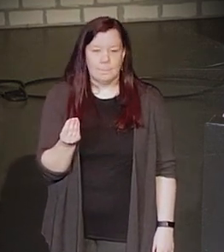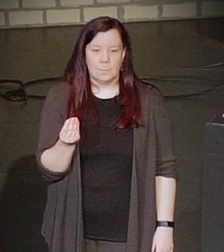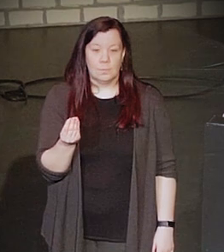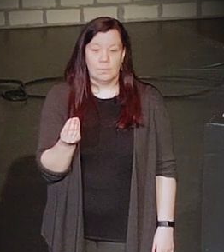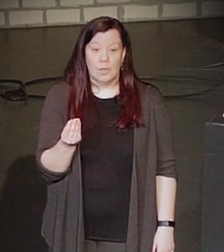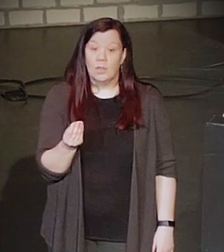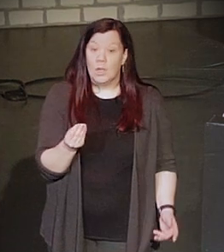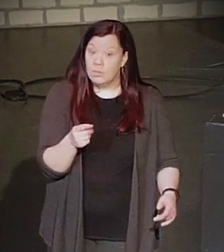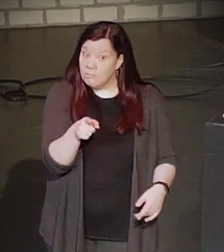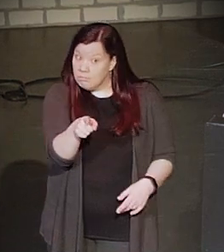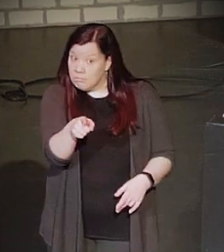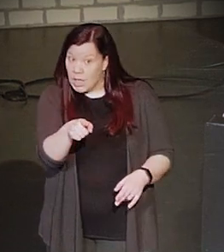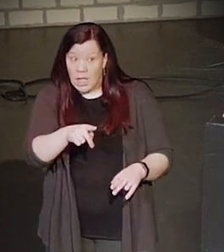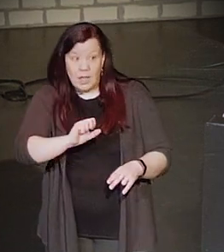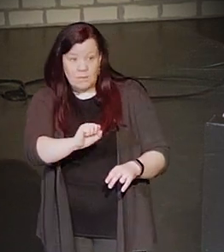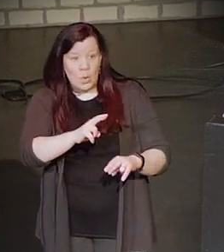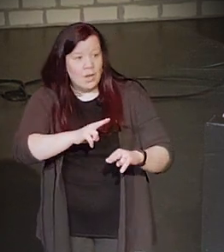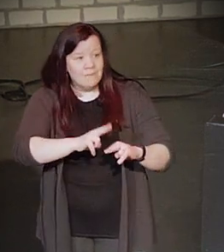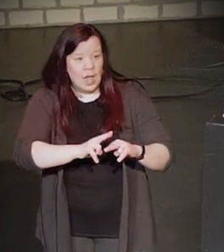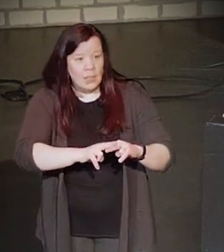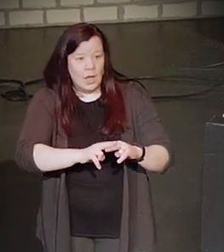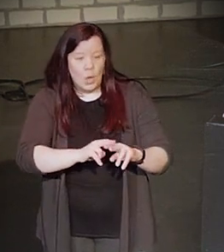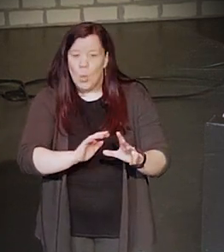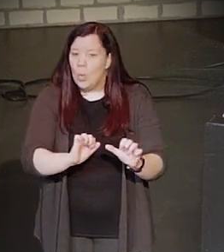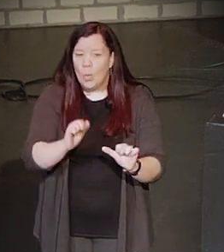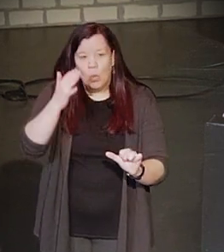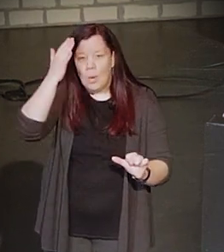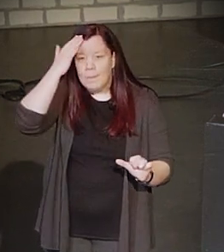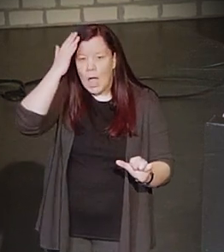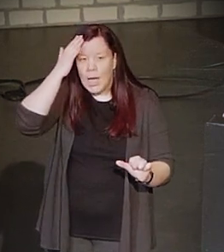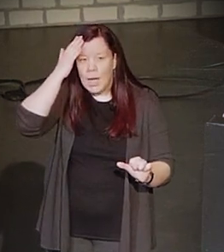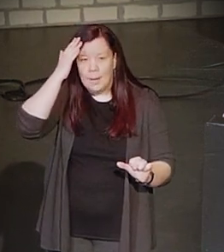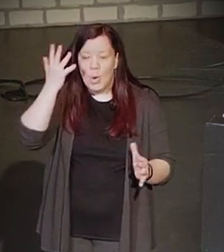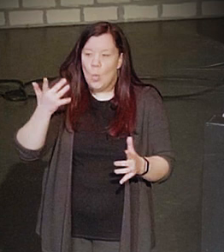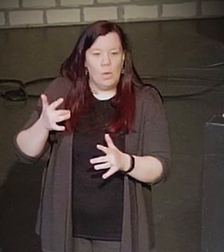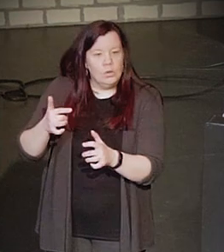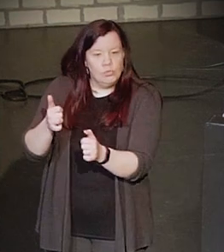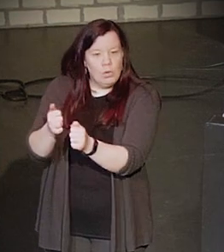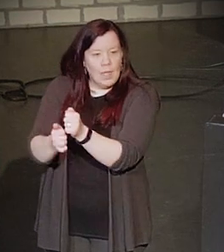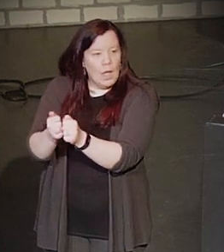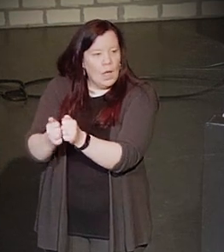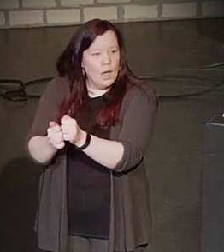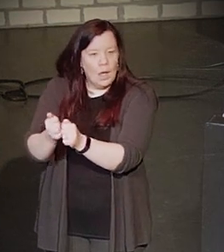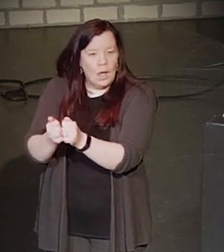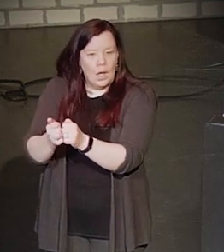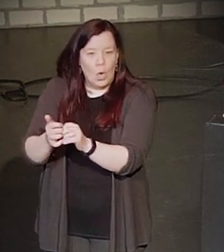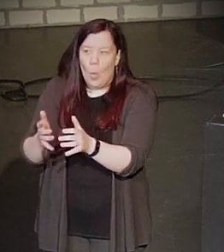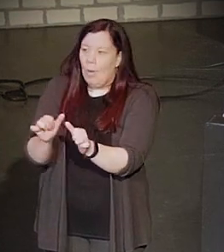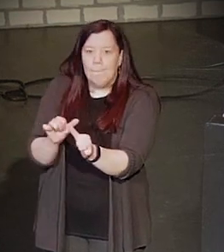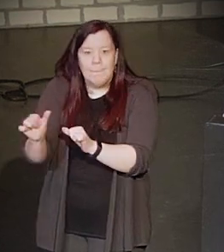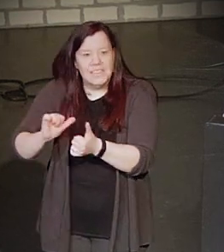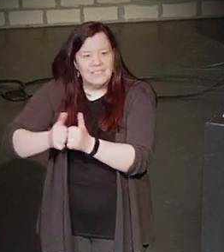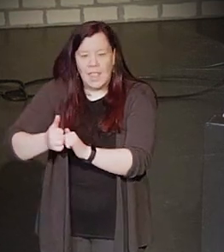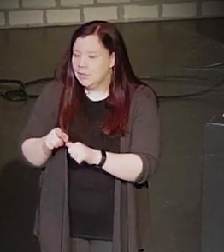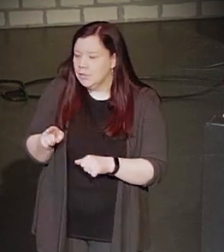If your father or your mother or your brother or your best